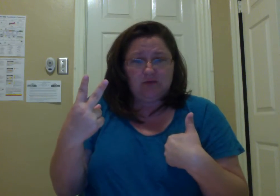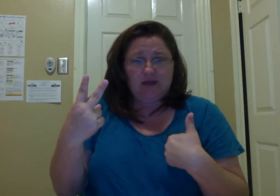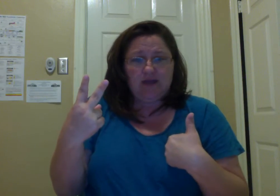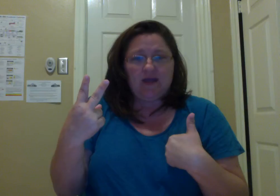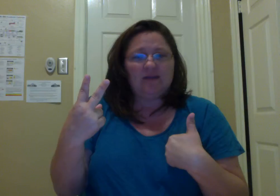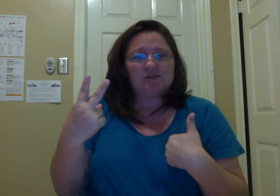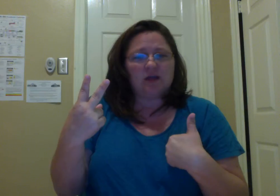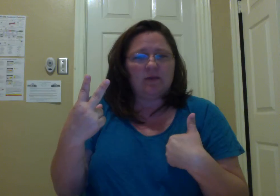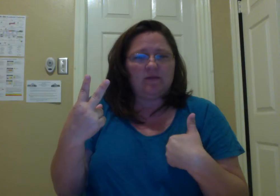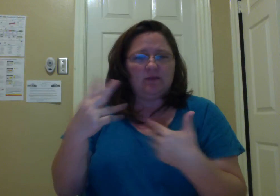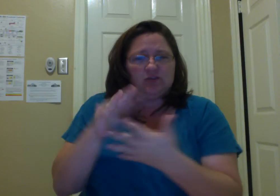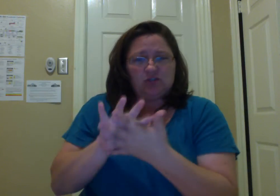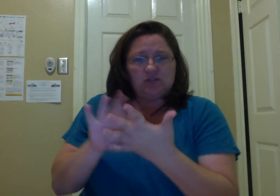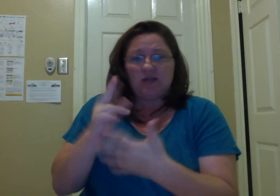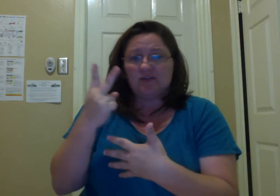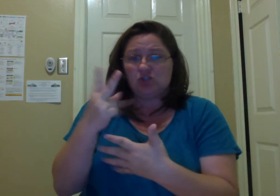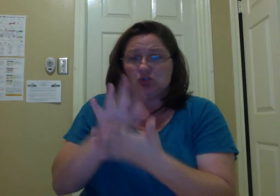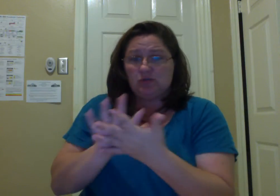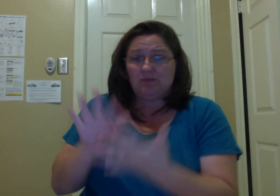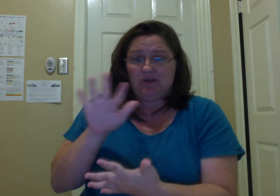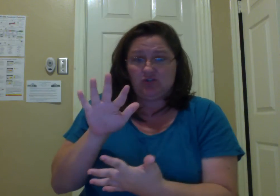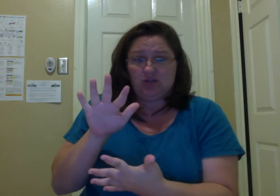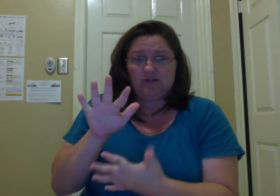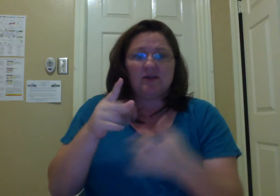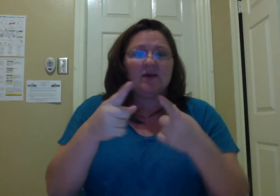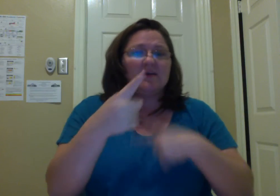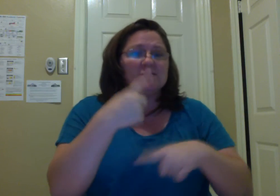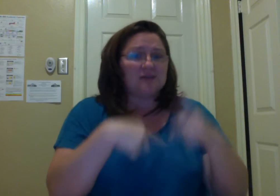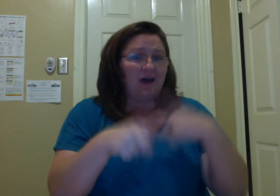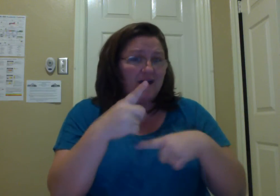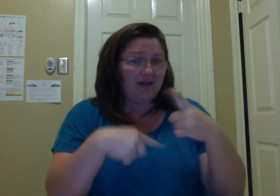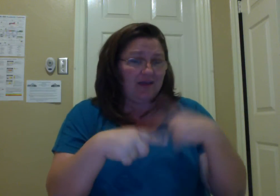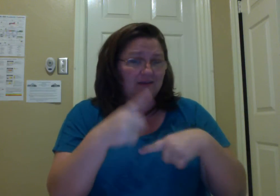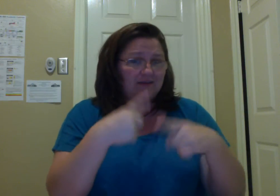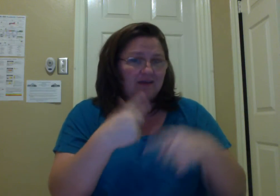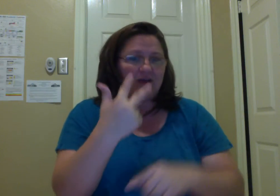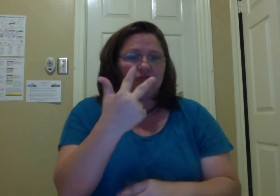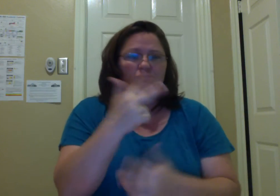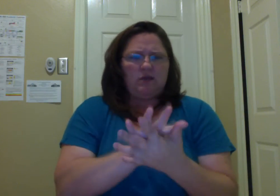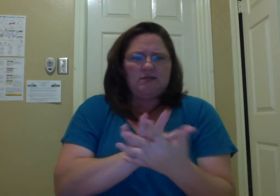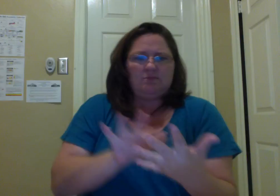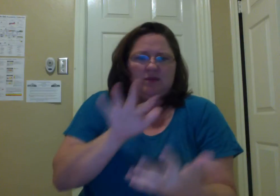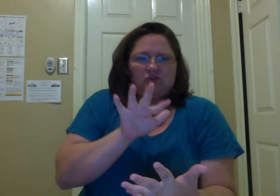Okay, and it's talking about the dimensions. It has 2 dimensions. Sign has 3